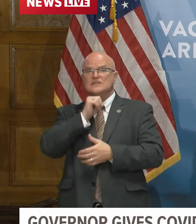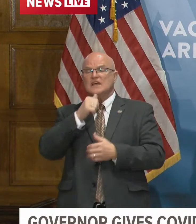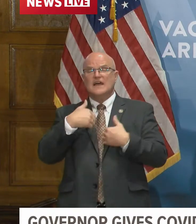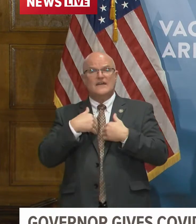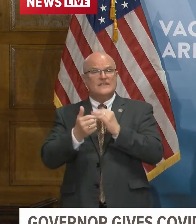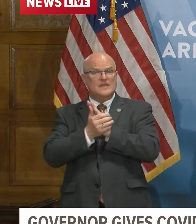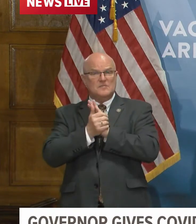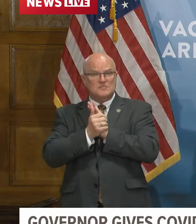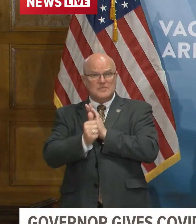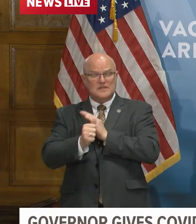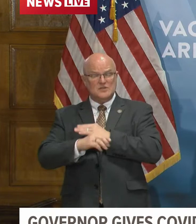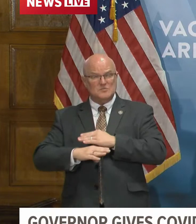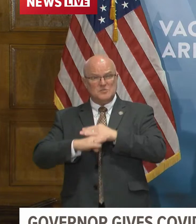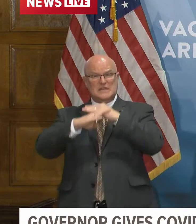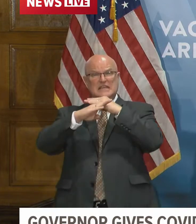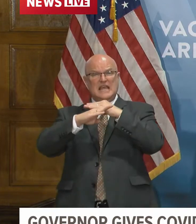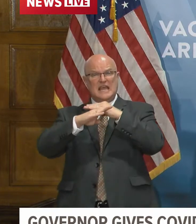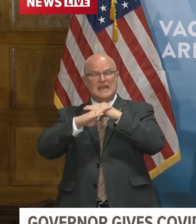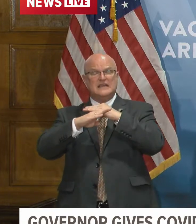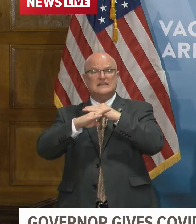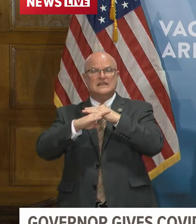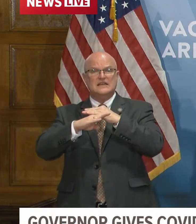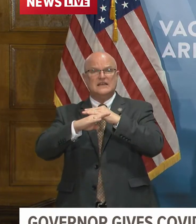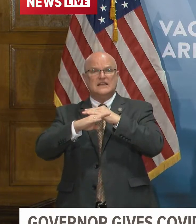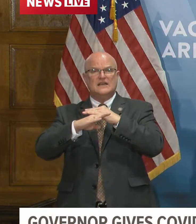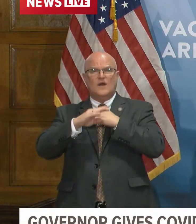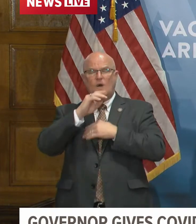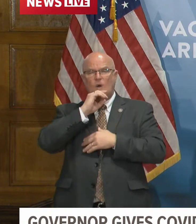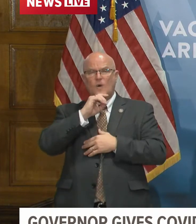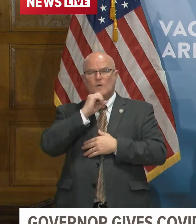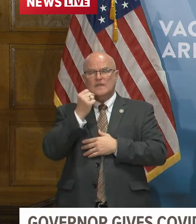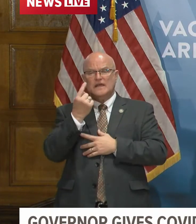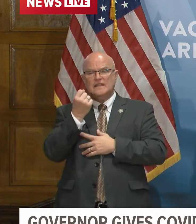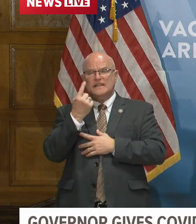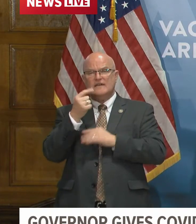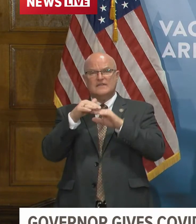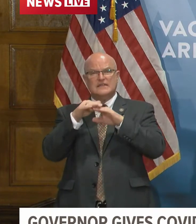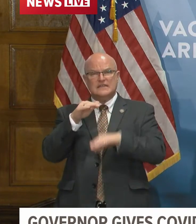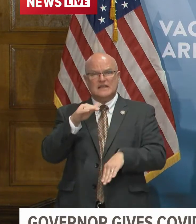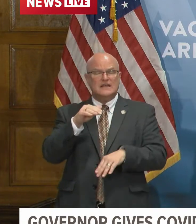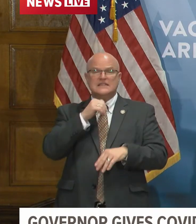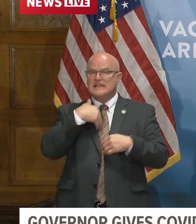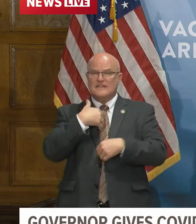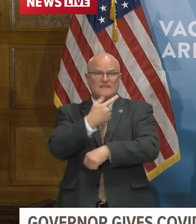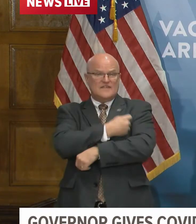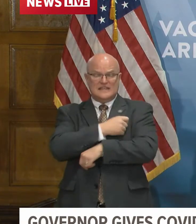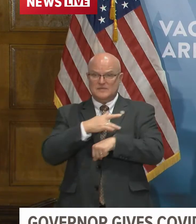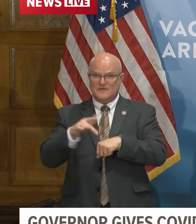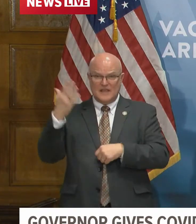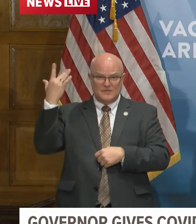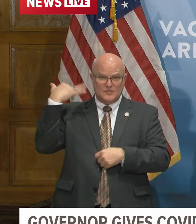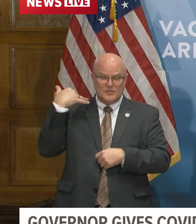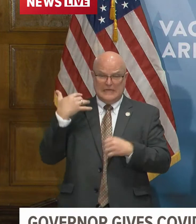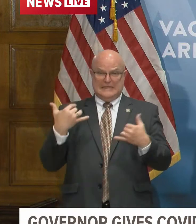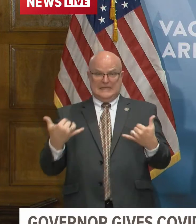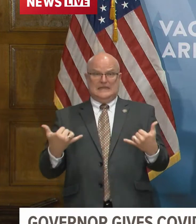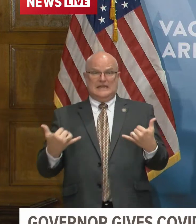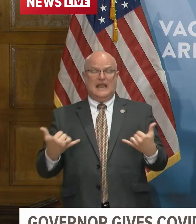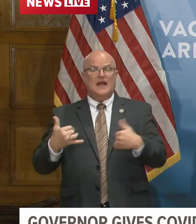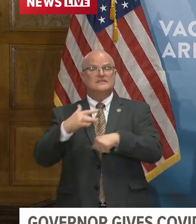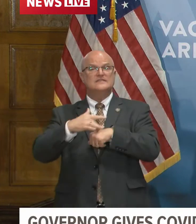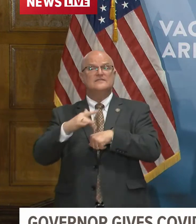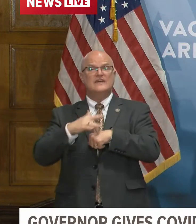the ability to protect those that were 11 and under because they did not have the vaccine available. Now that